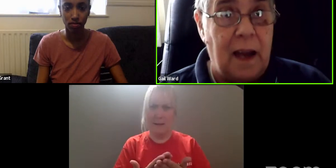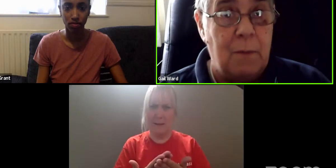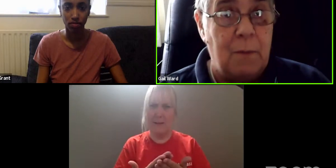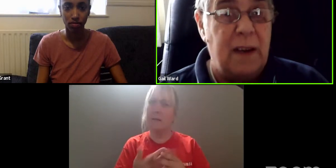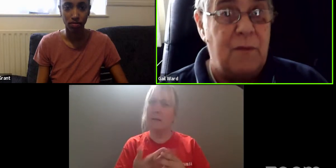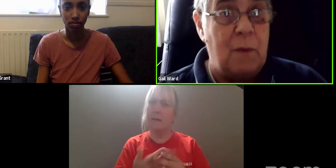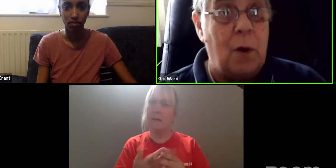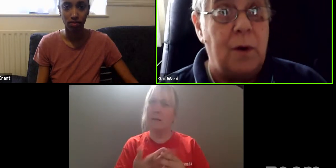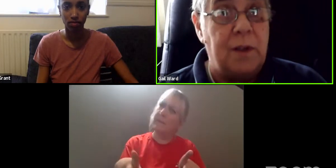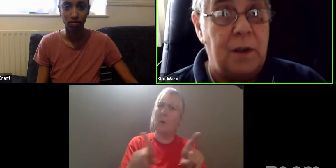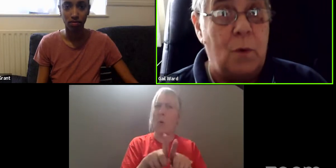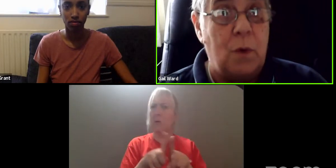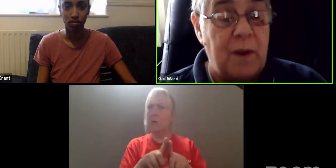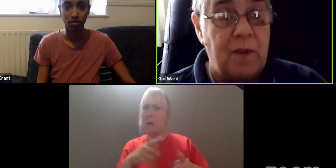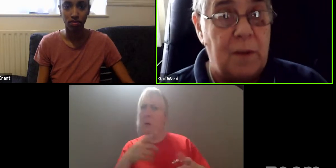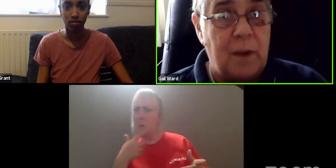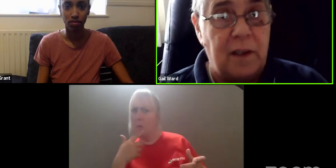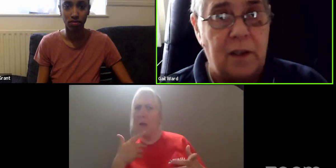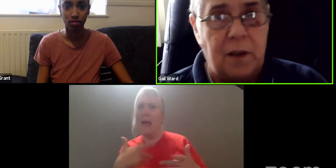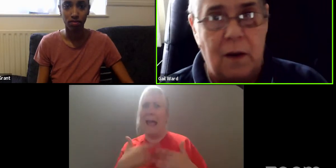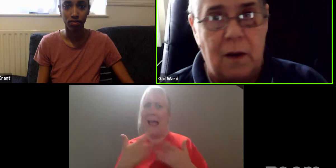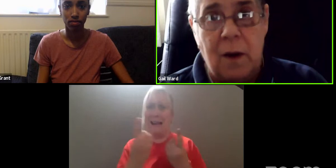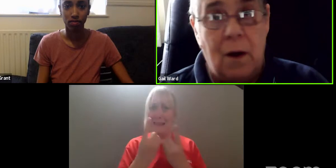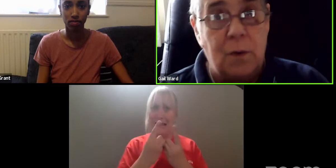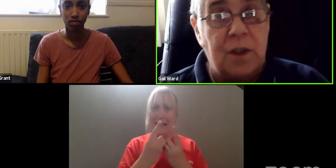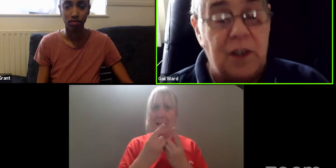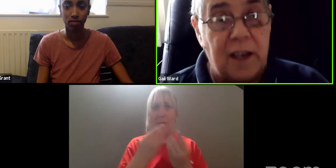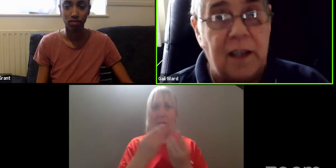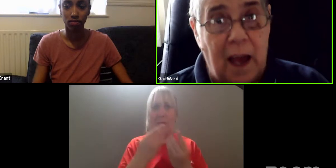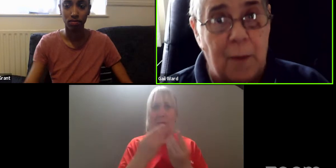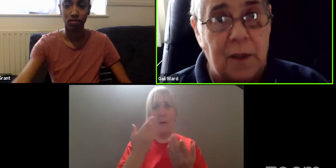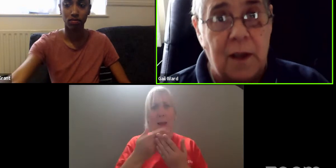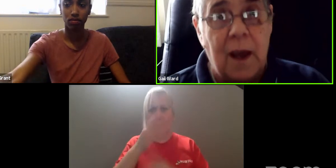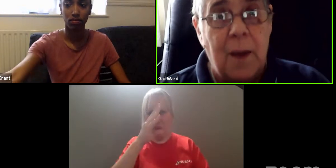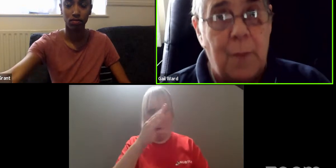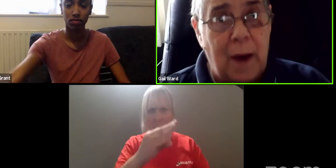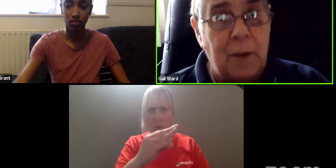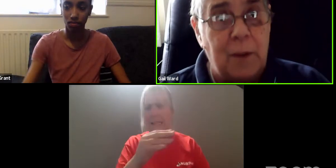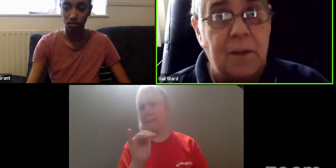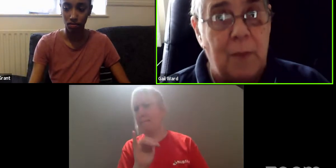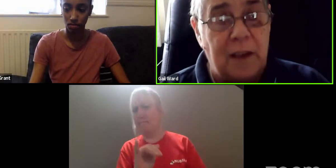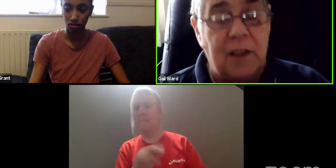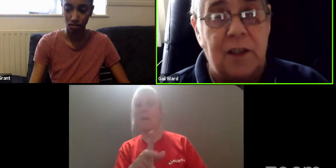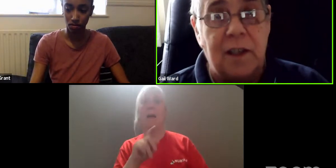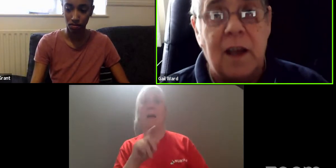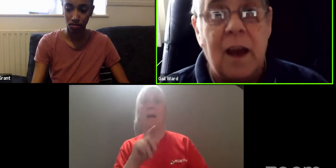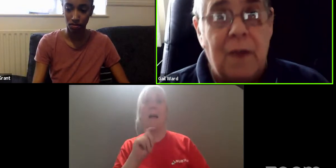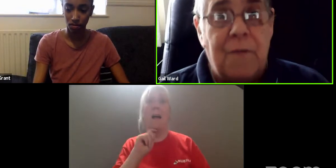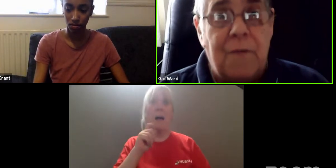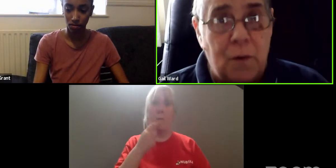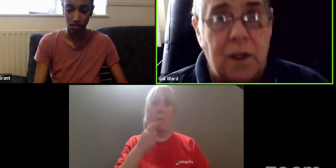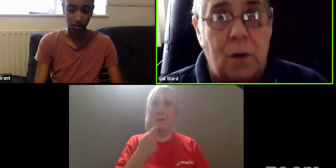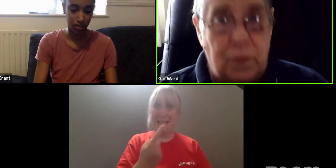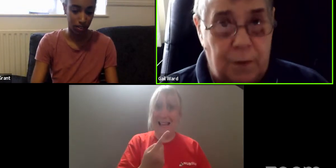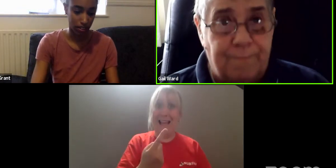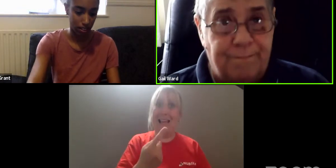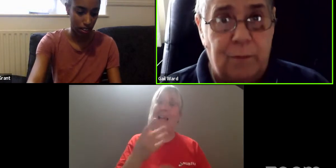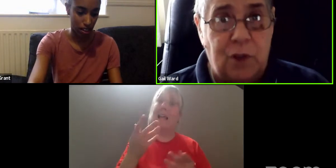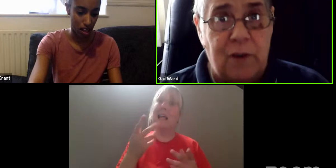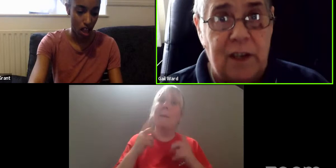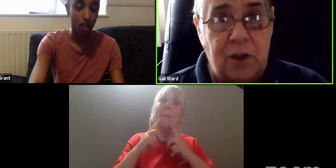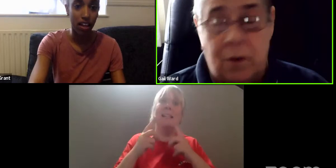that the claimant may have replied to or the previous message. So I would suggest to claimants, payments and messages, photo